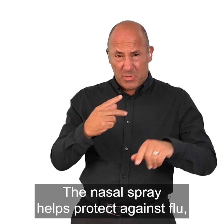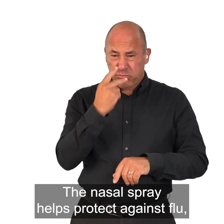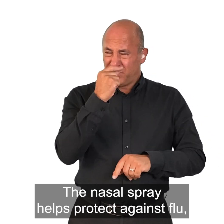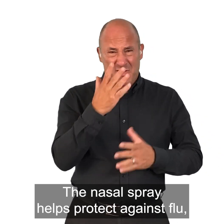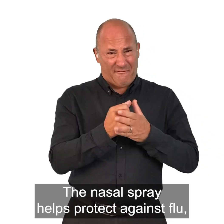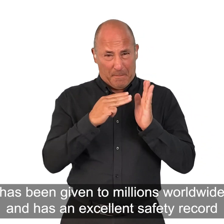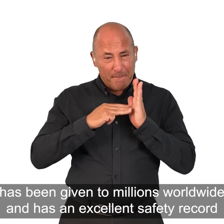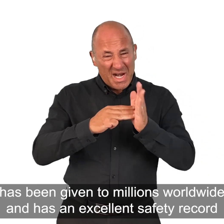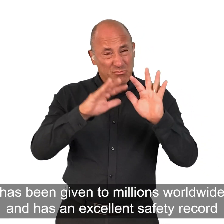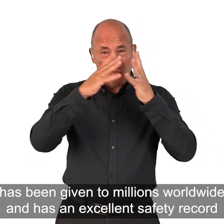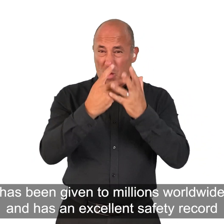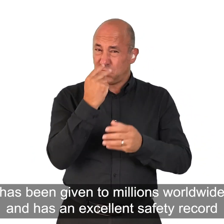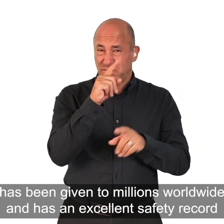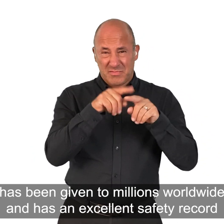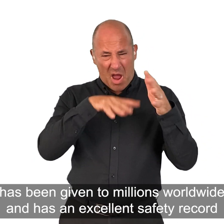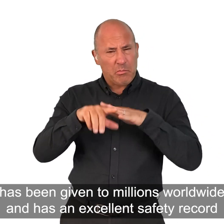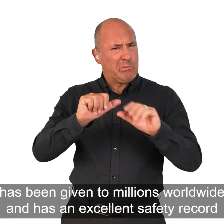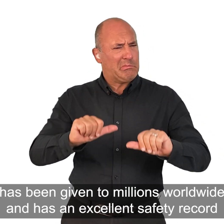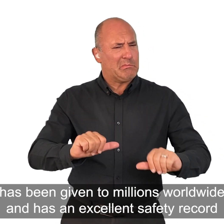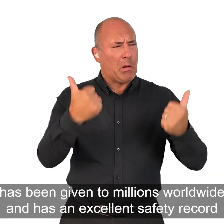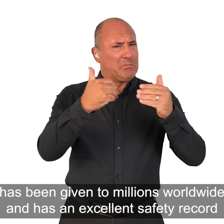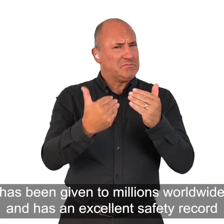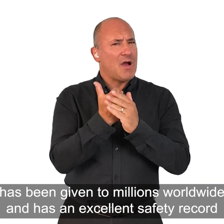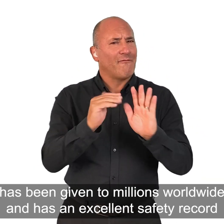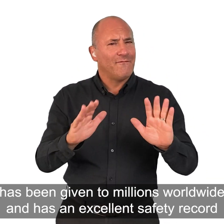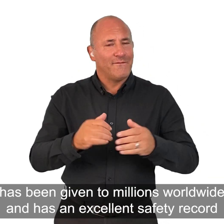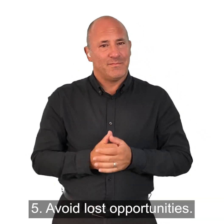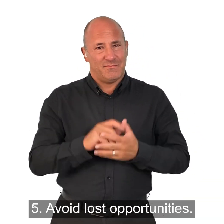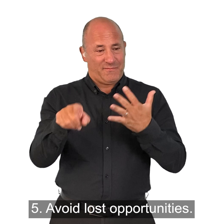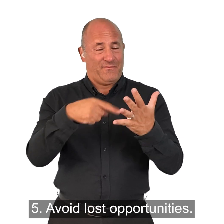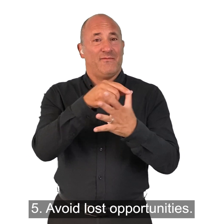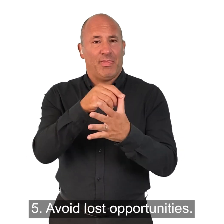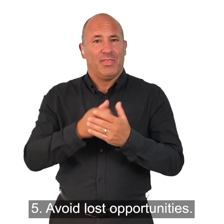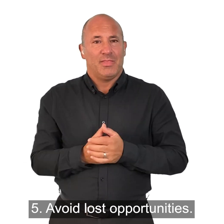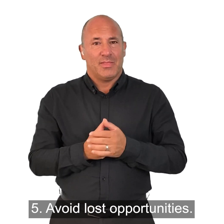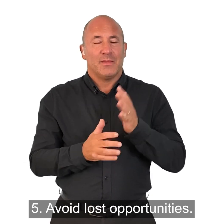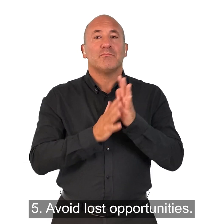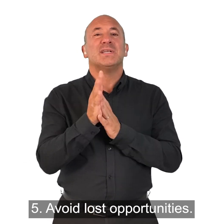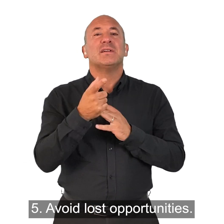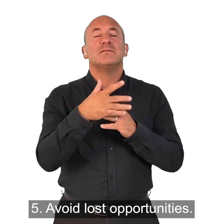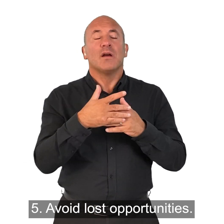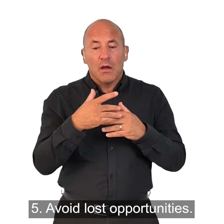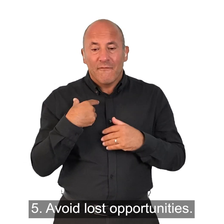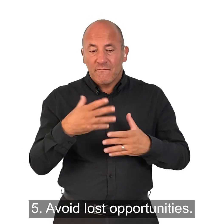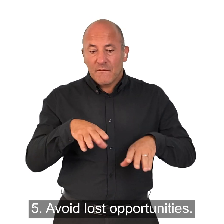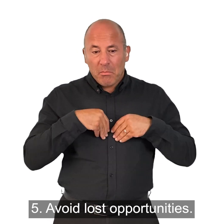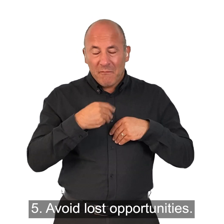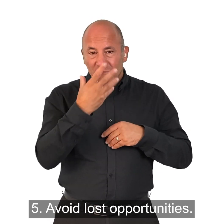flu, has been given to millions worldwide and has an excellent safety record. 5. Avoid lost opportunities.